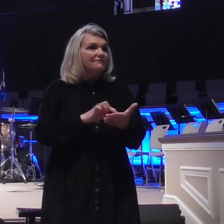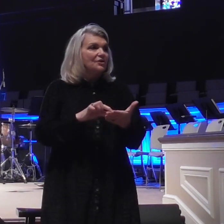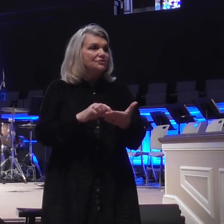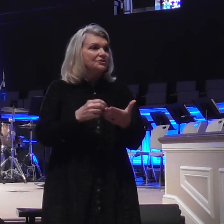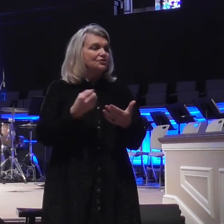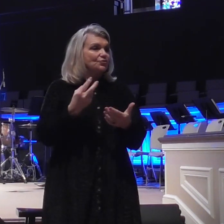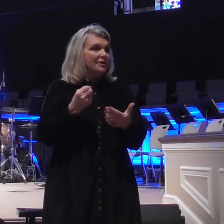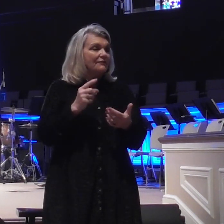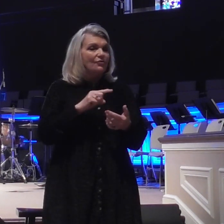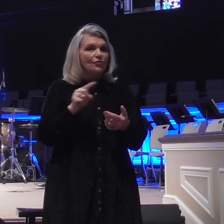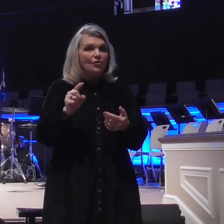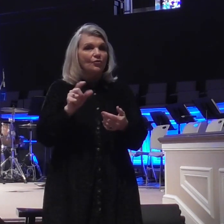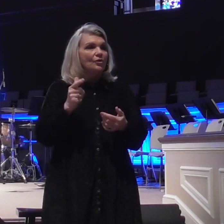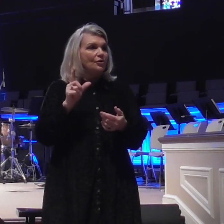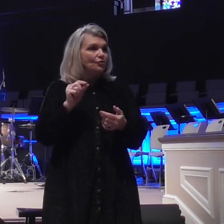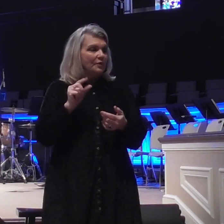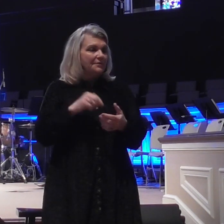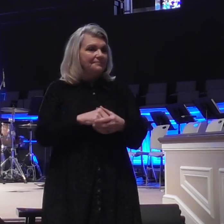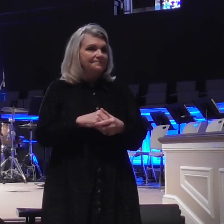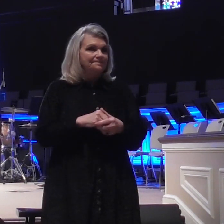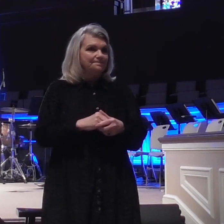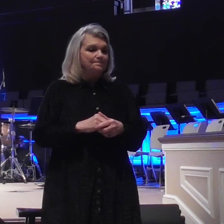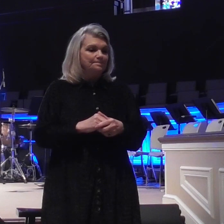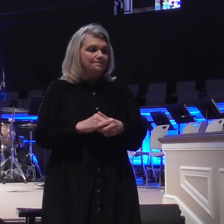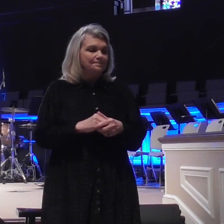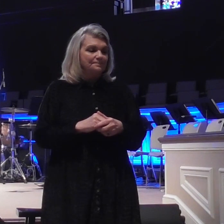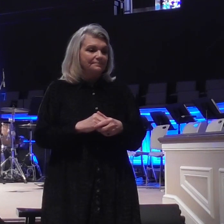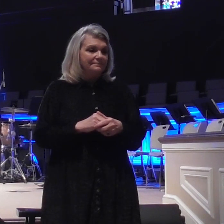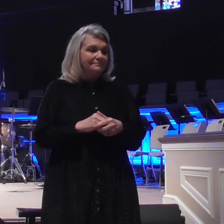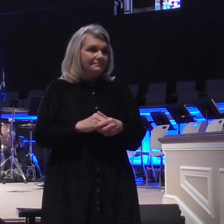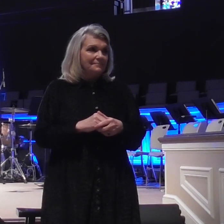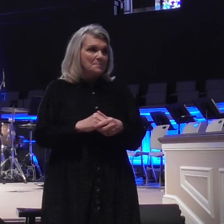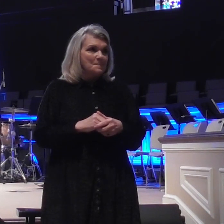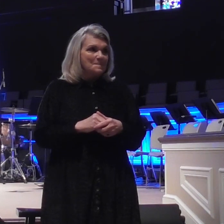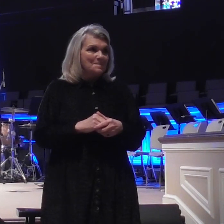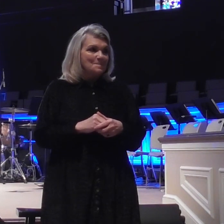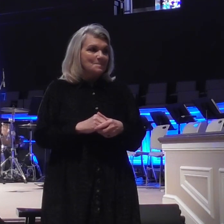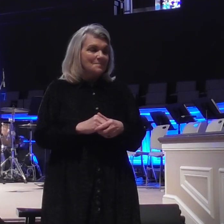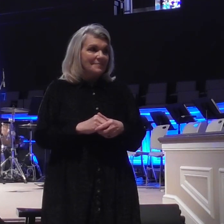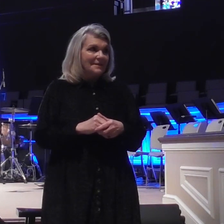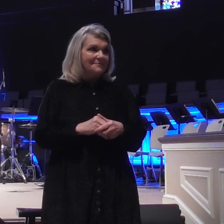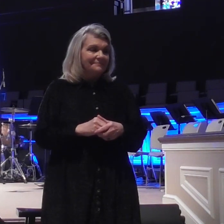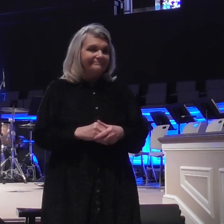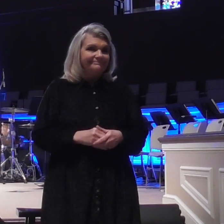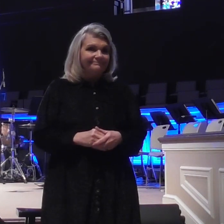12 through 20 of 1 Corinthians chapter 6.